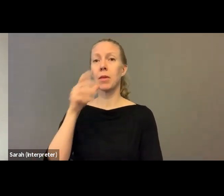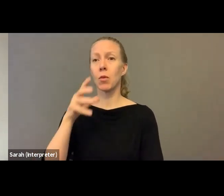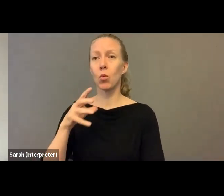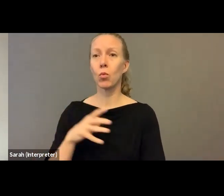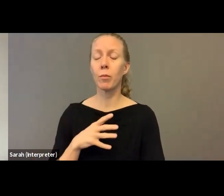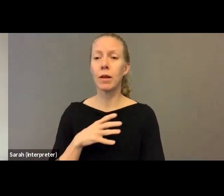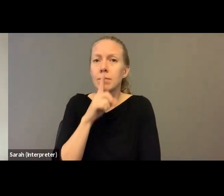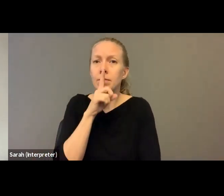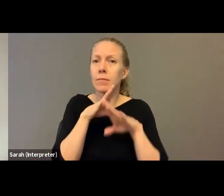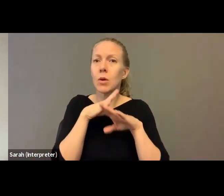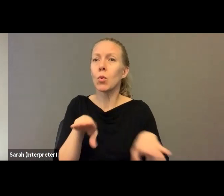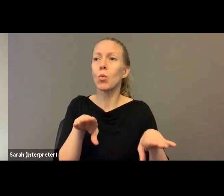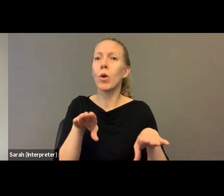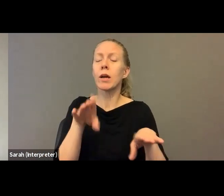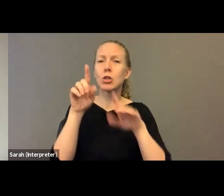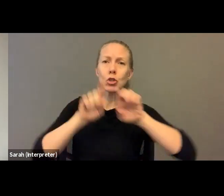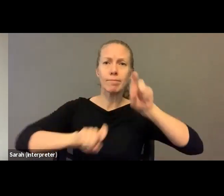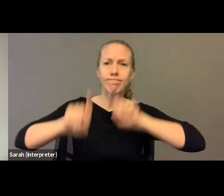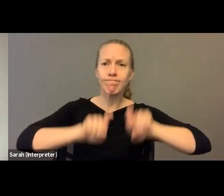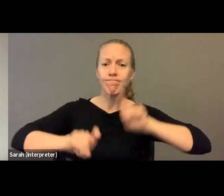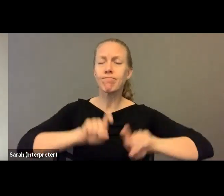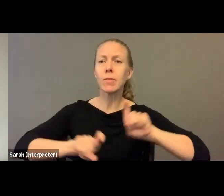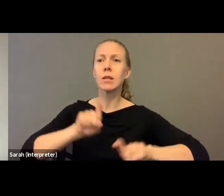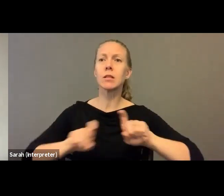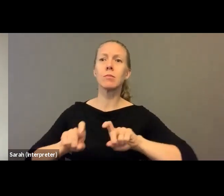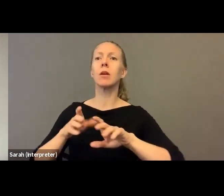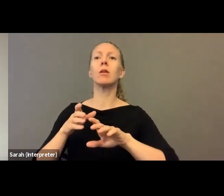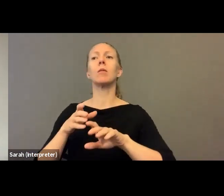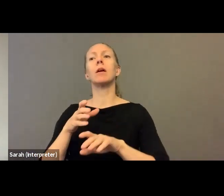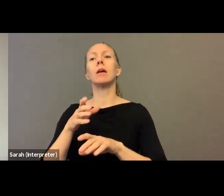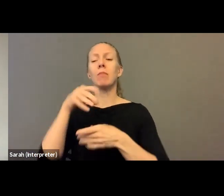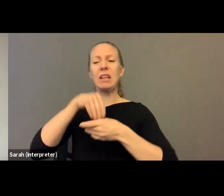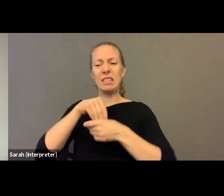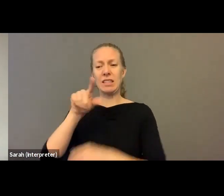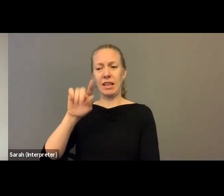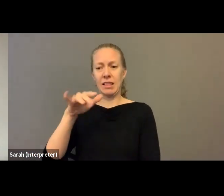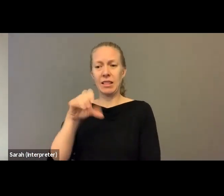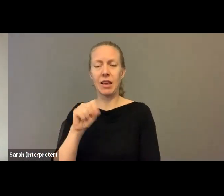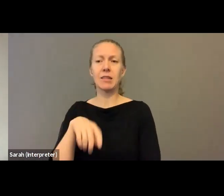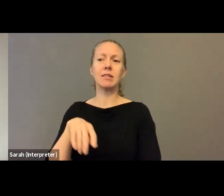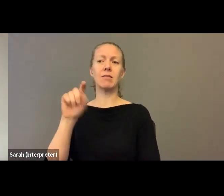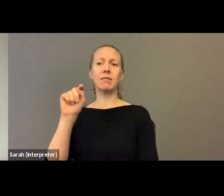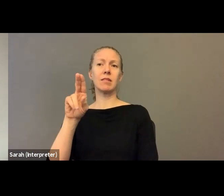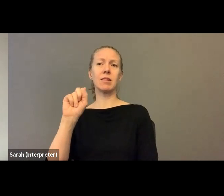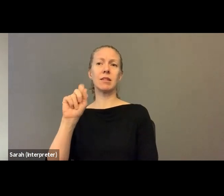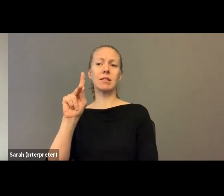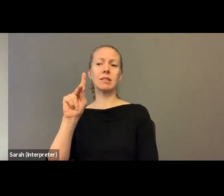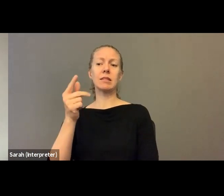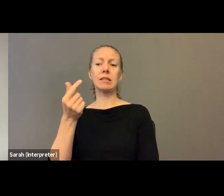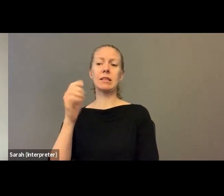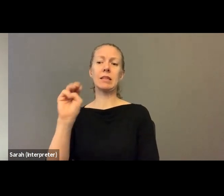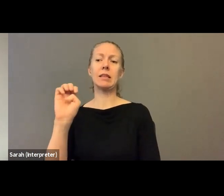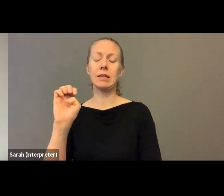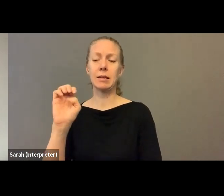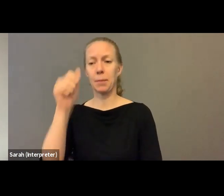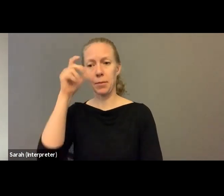of Tuskegee men. Too many times a newborn next to my mother in LA General County Hospital.